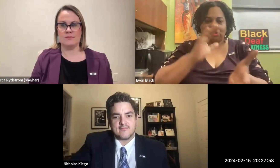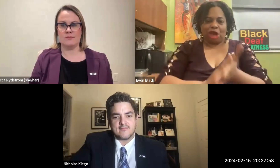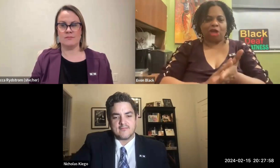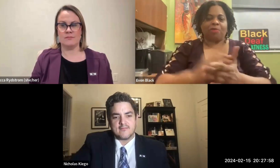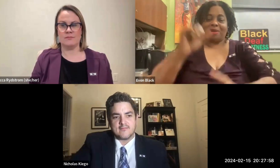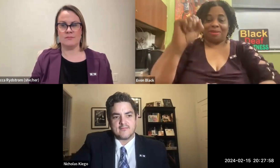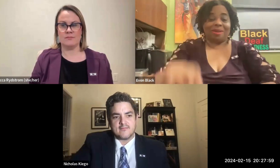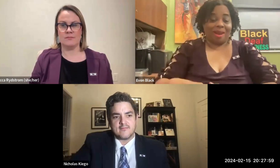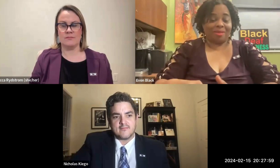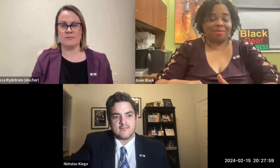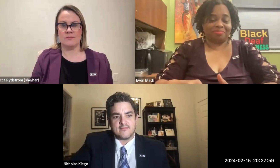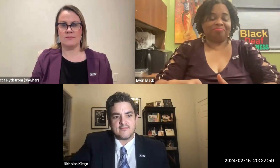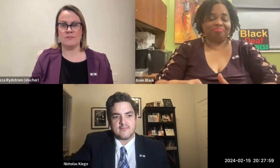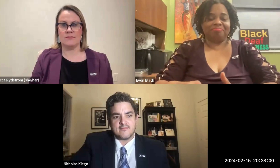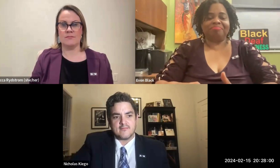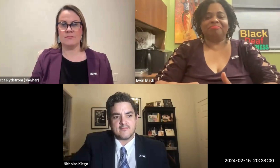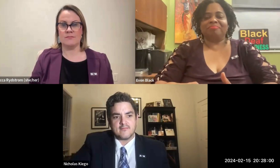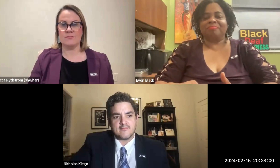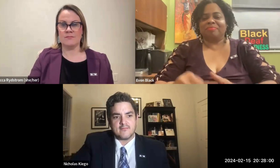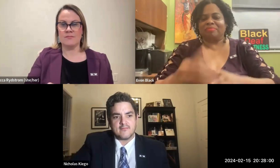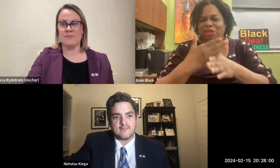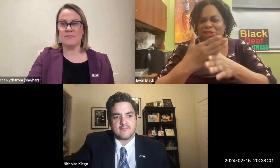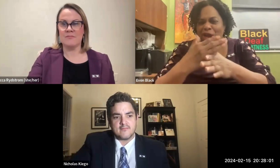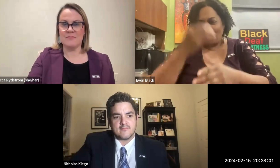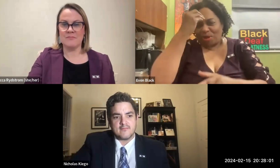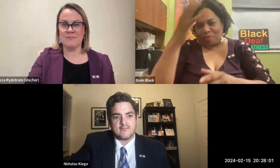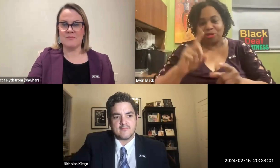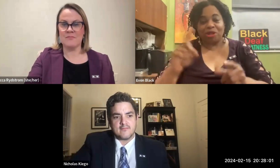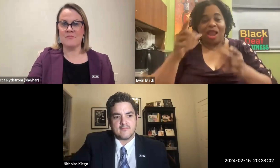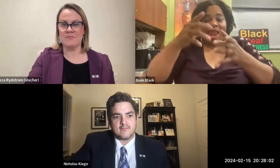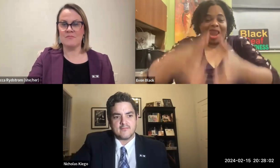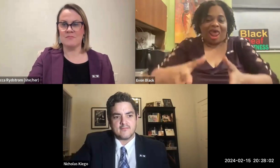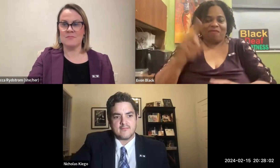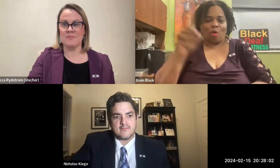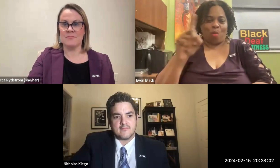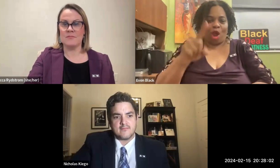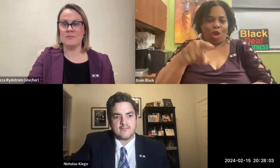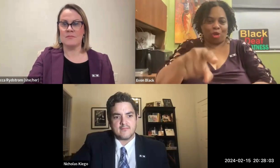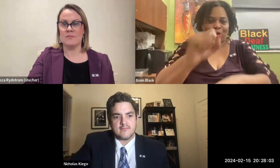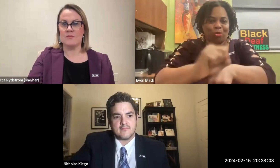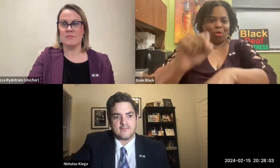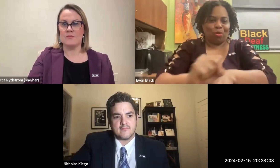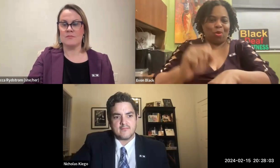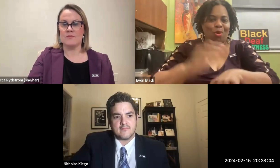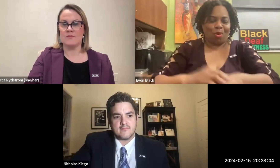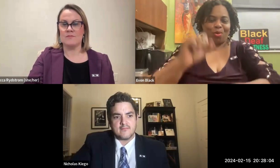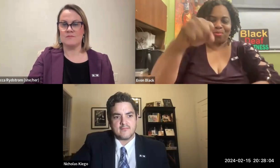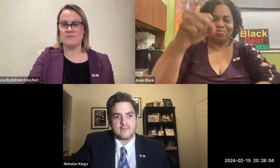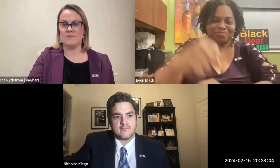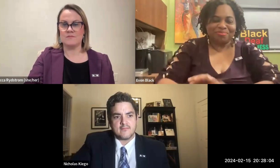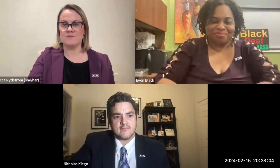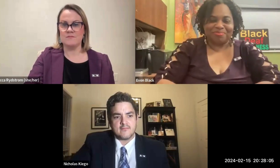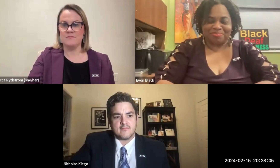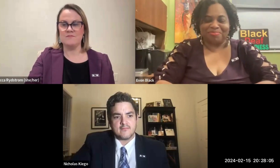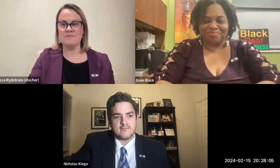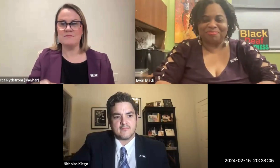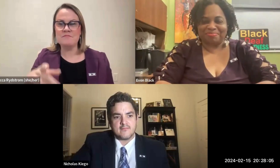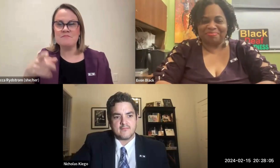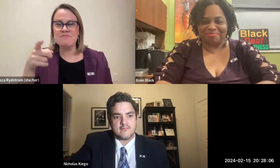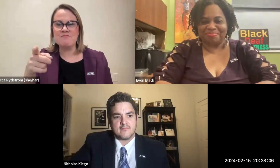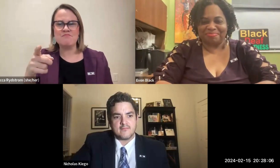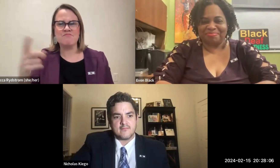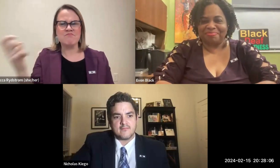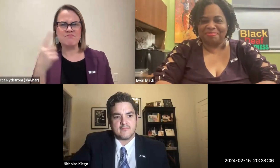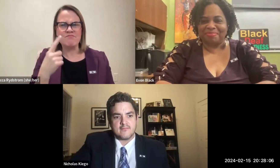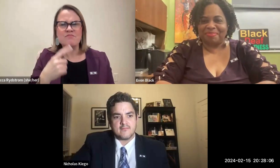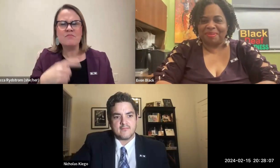in dialogue to be able to document this on the African American Heritage Trail. So where your